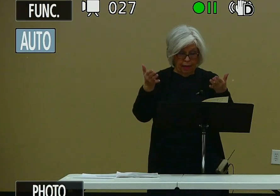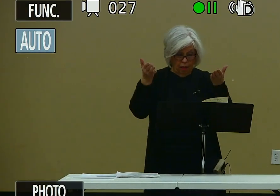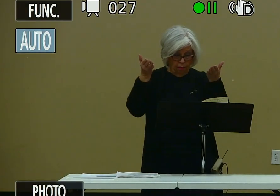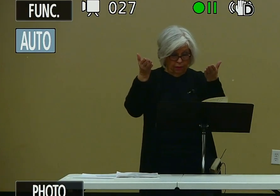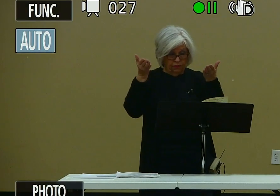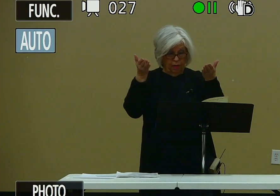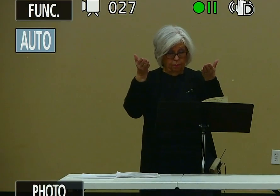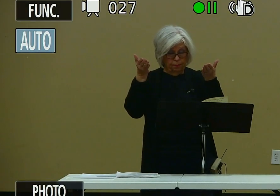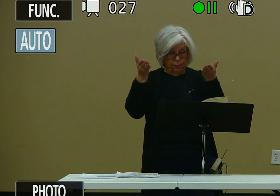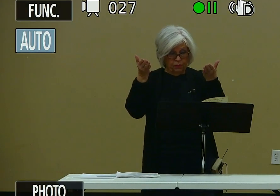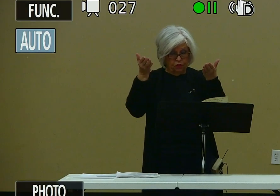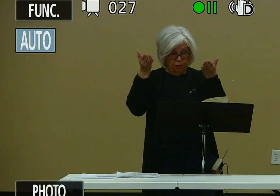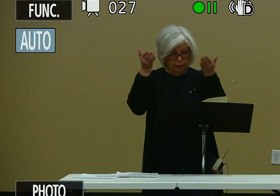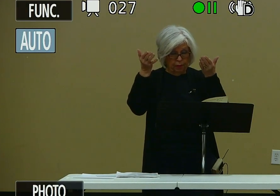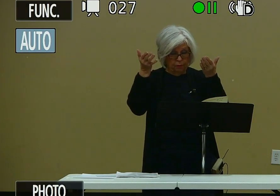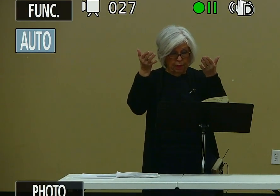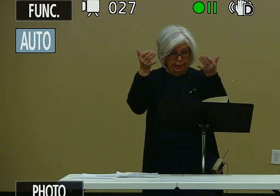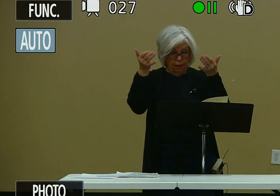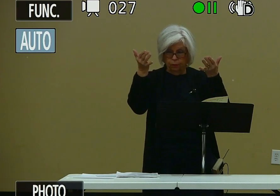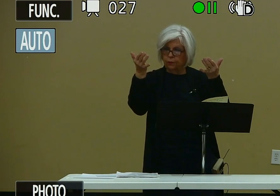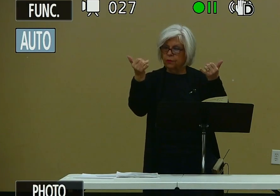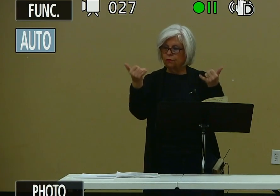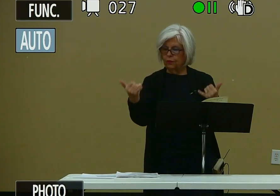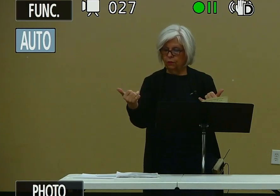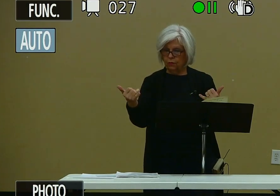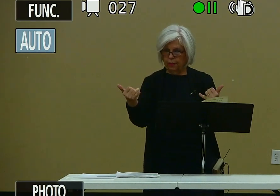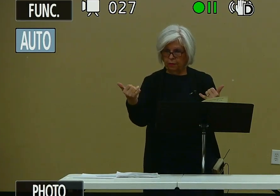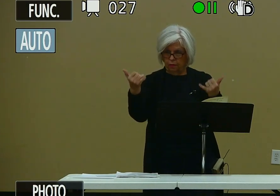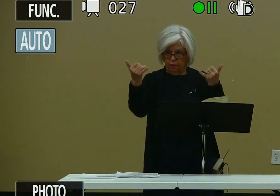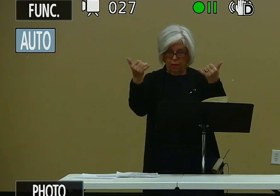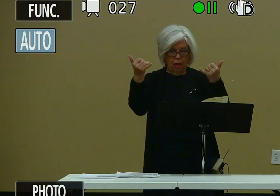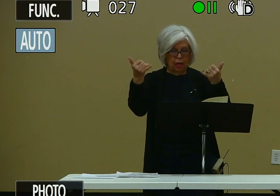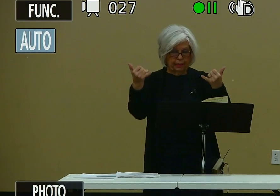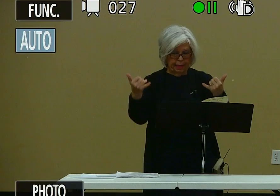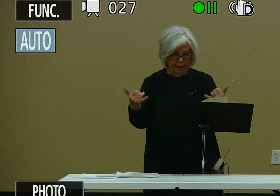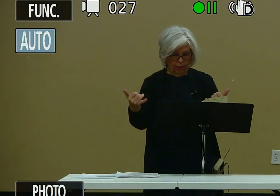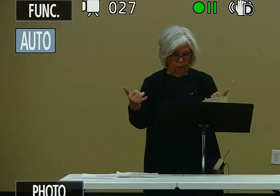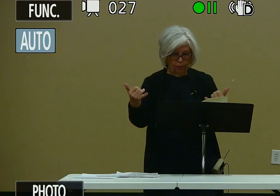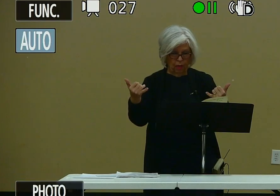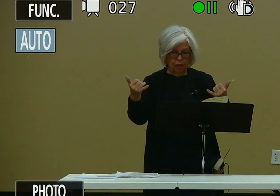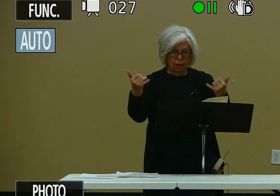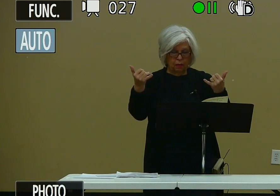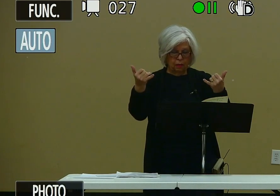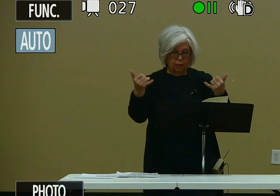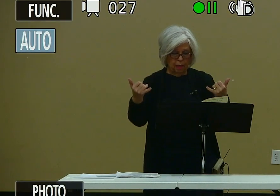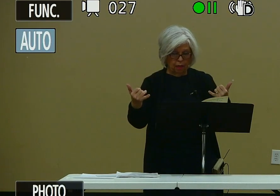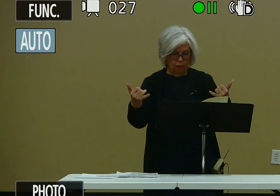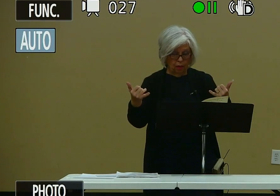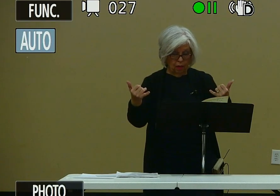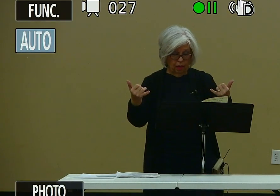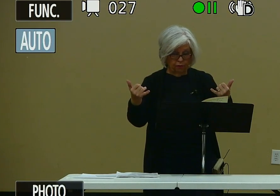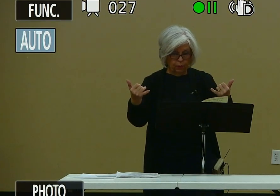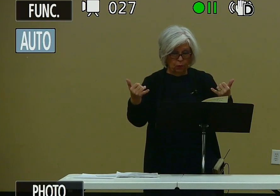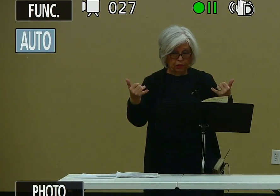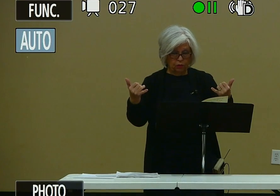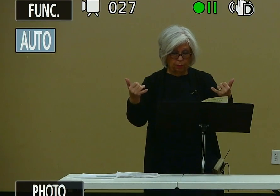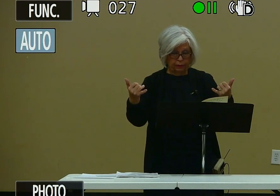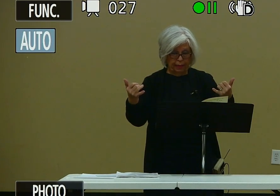Now is same position, but go down with your fingers like this. Now, now. If we're going to a